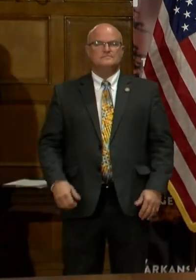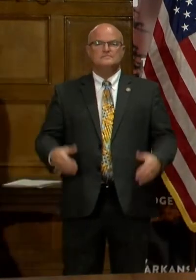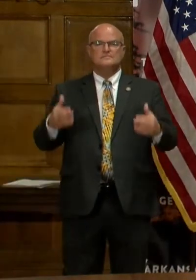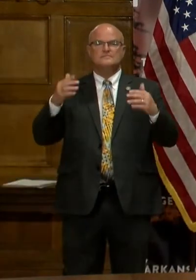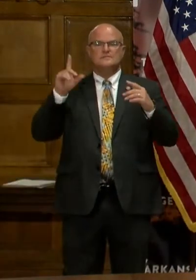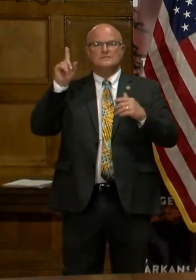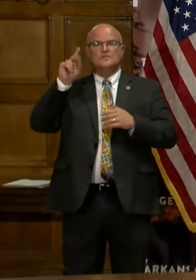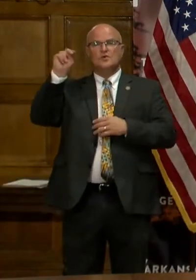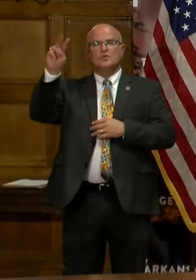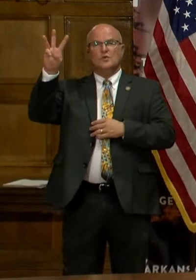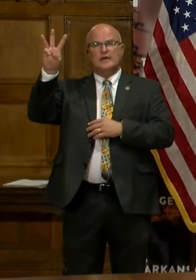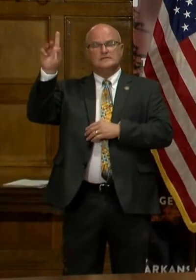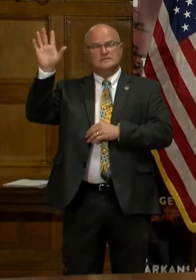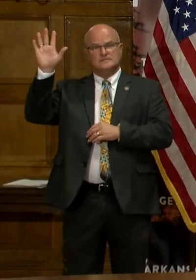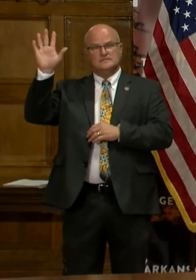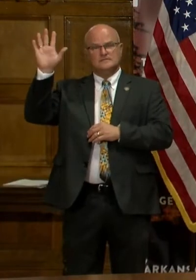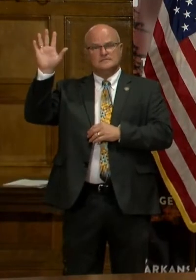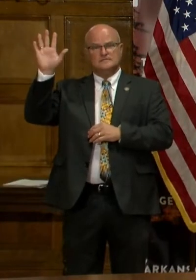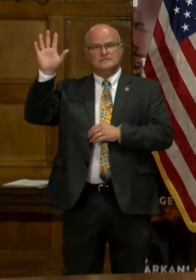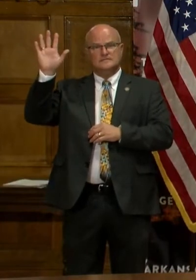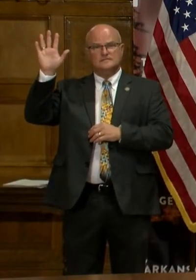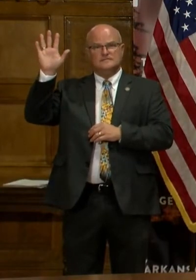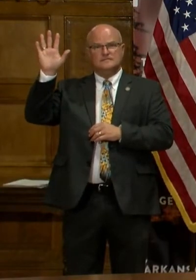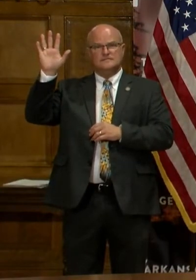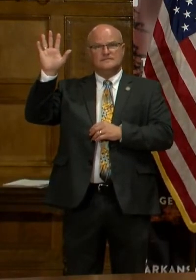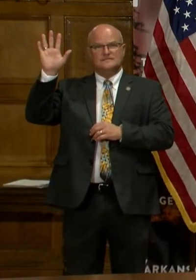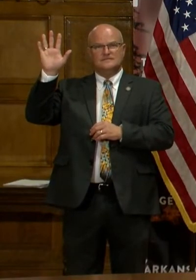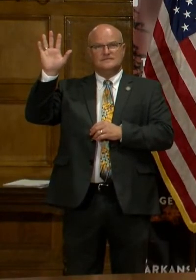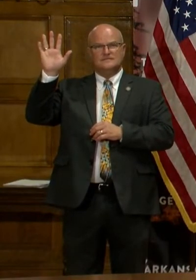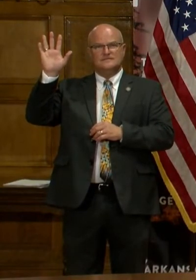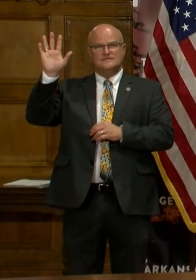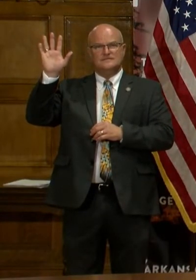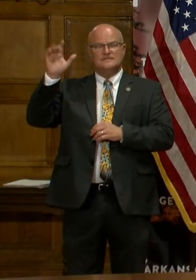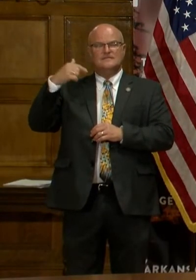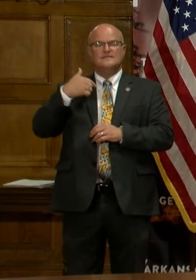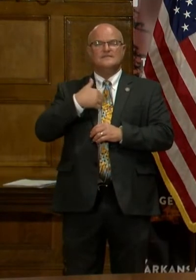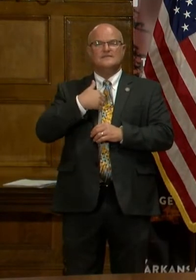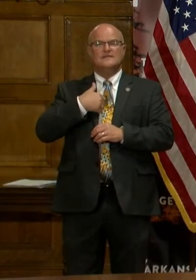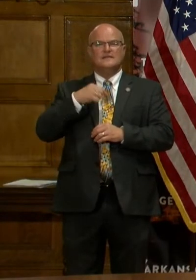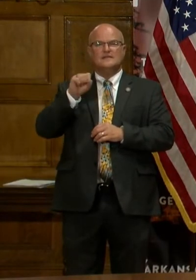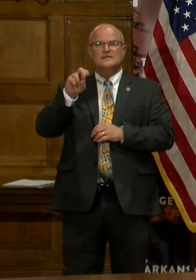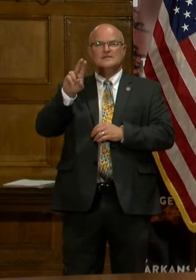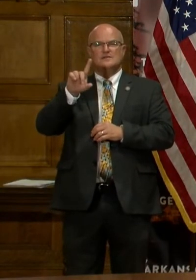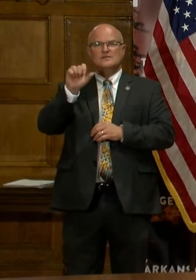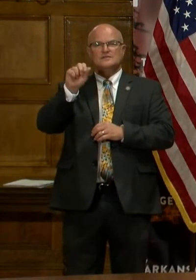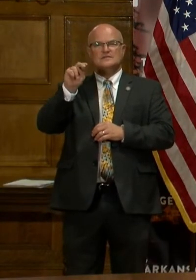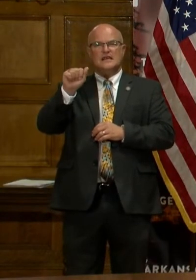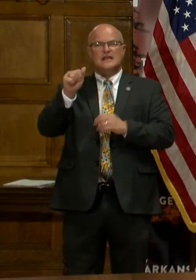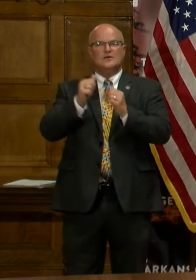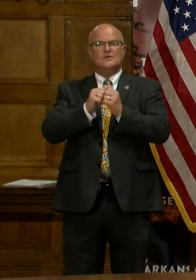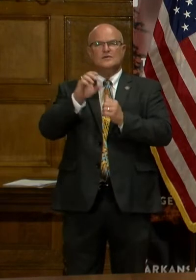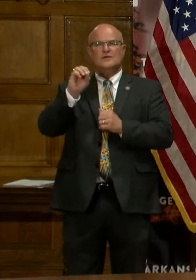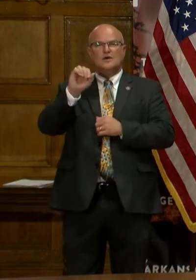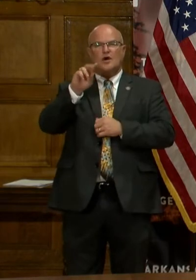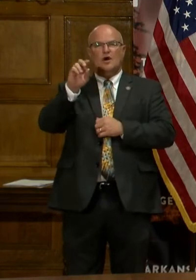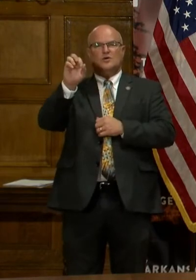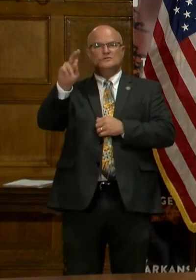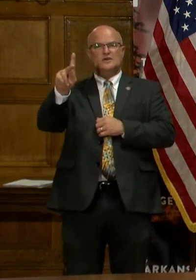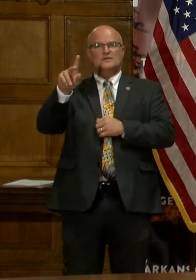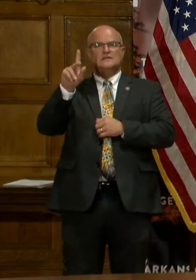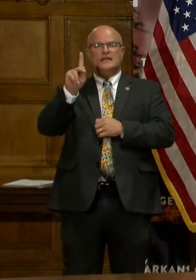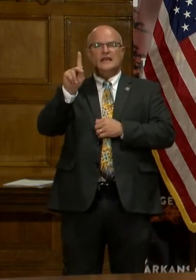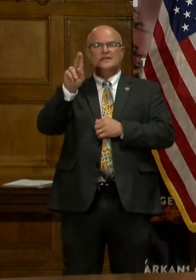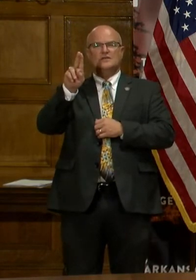Next question, Northwest. Governor Hutchinson, Hi, Governor. This is Zuzanna with Ozarks at Large on